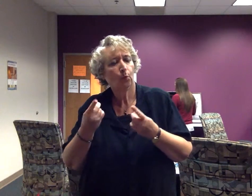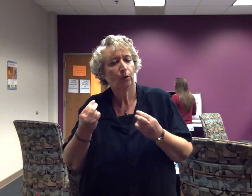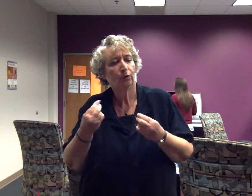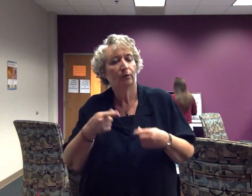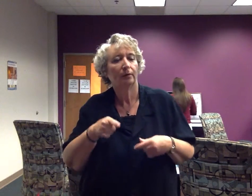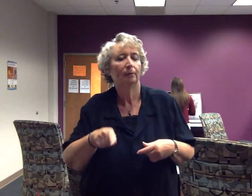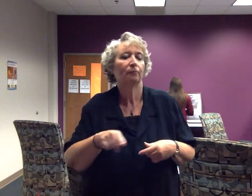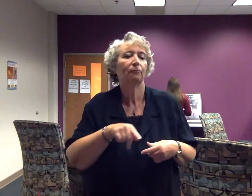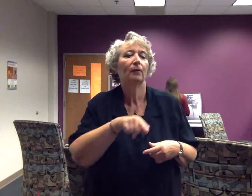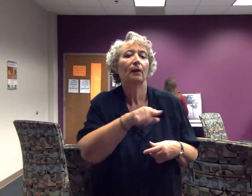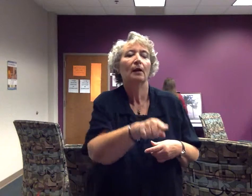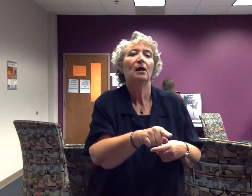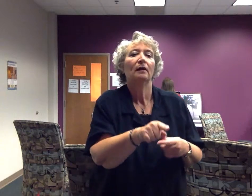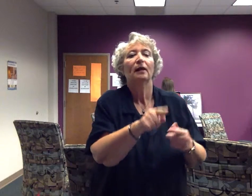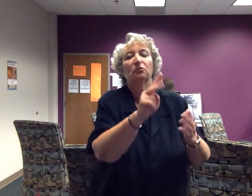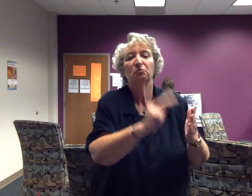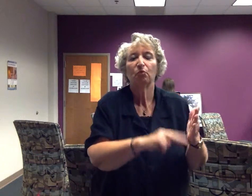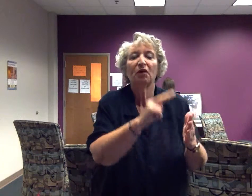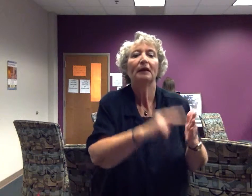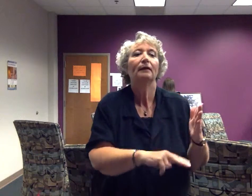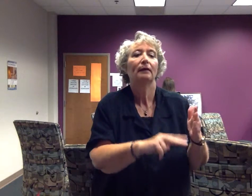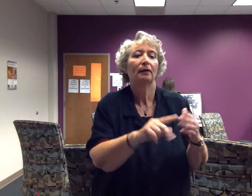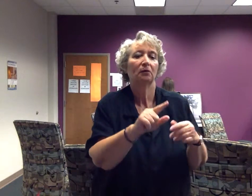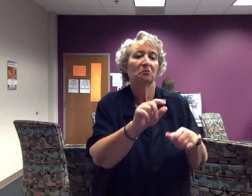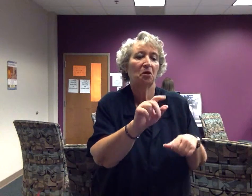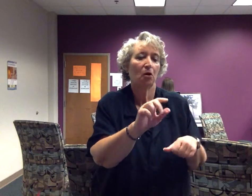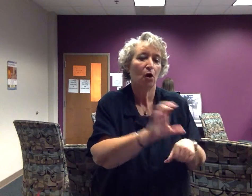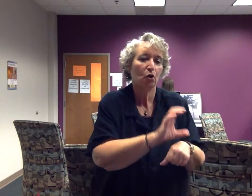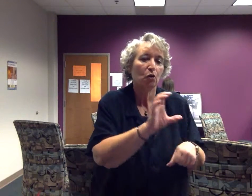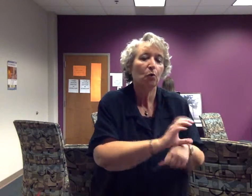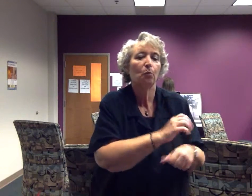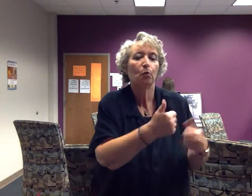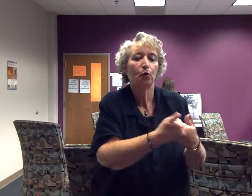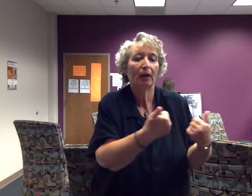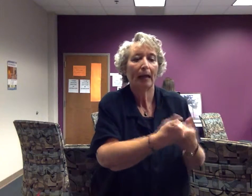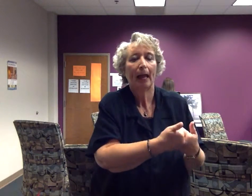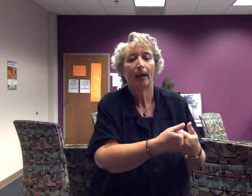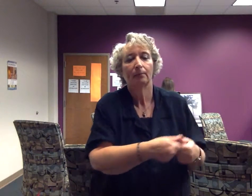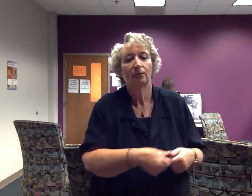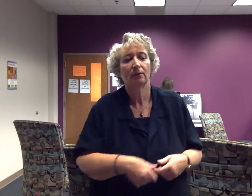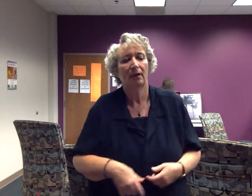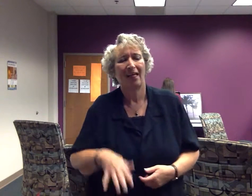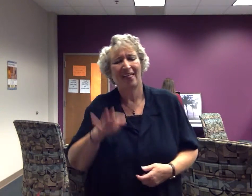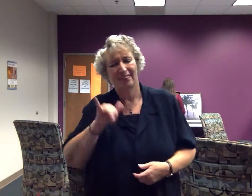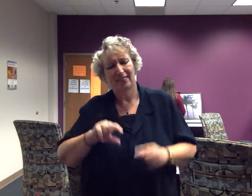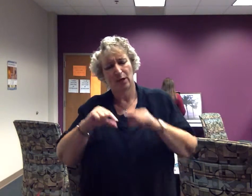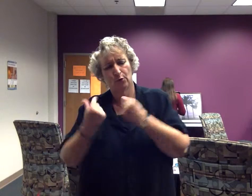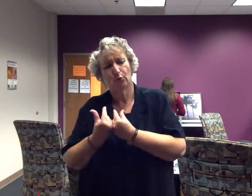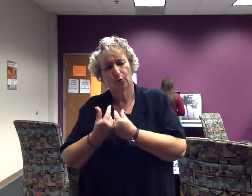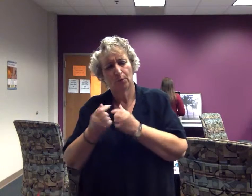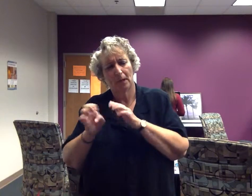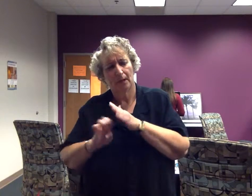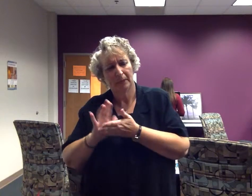group? They're just easier to get along with and they want to learn more. What's the importance of helping them learn and helping